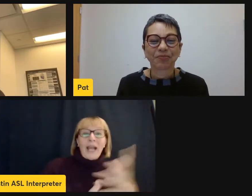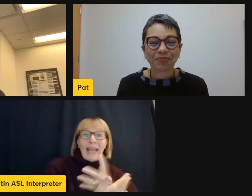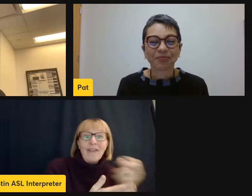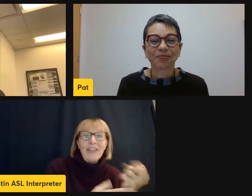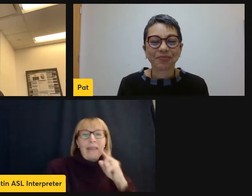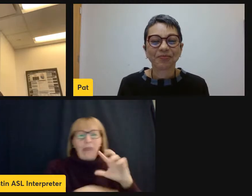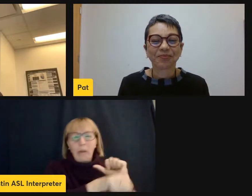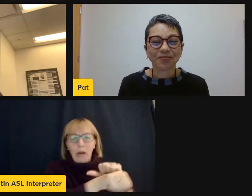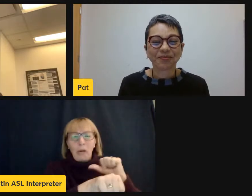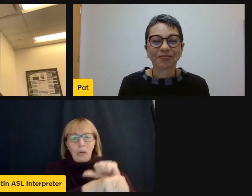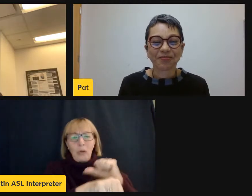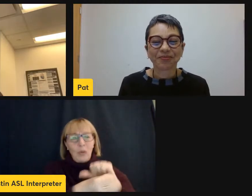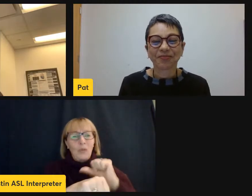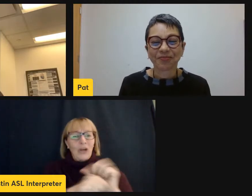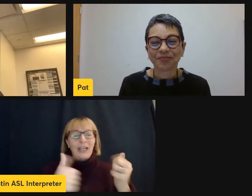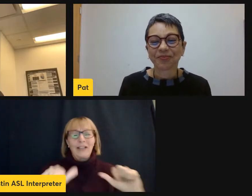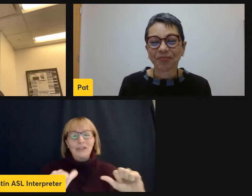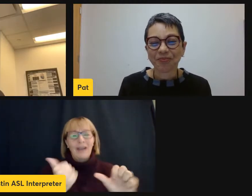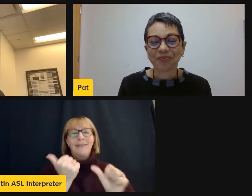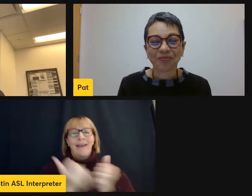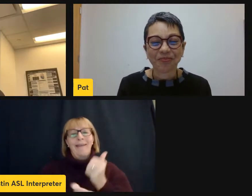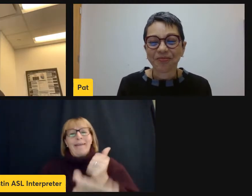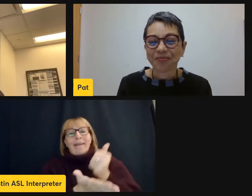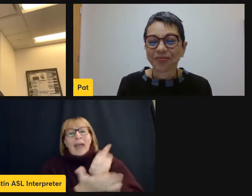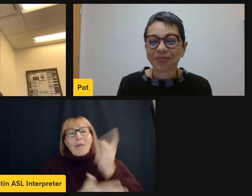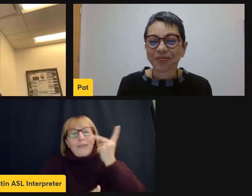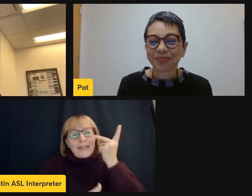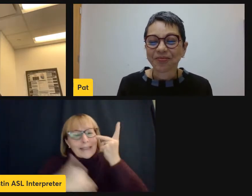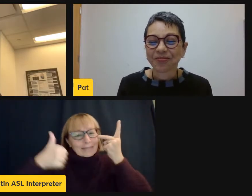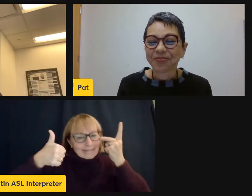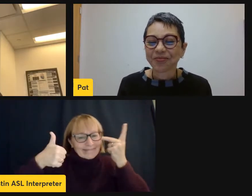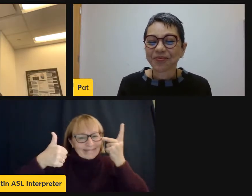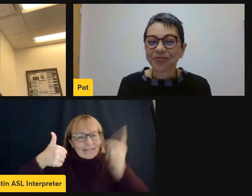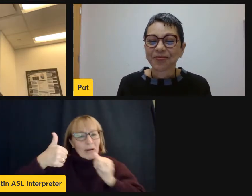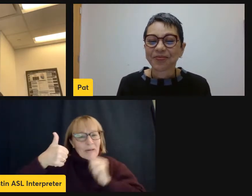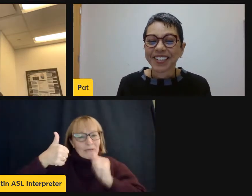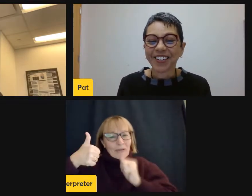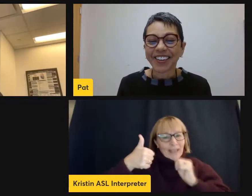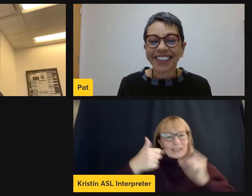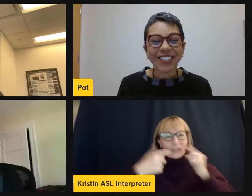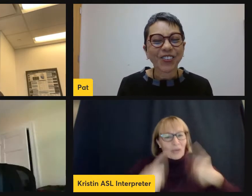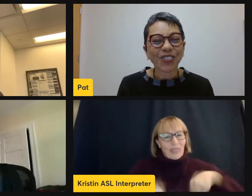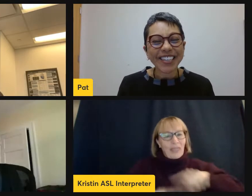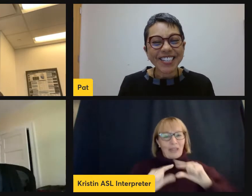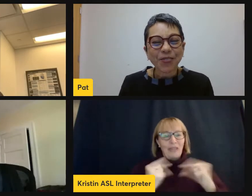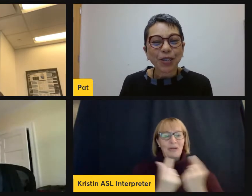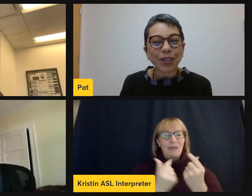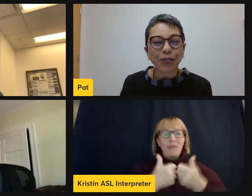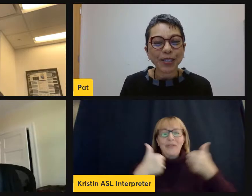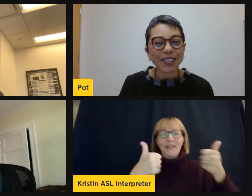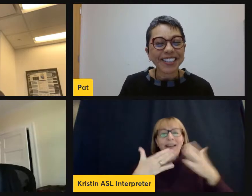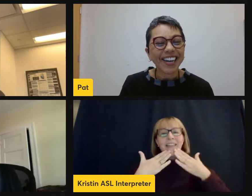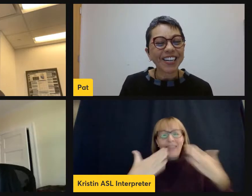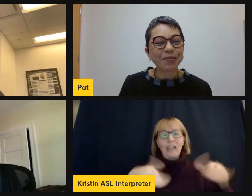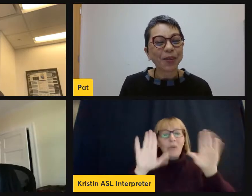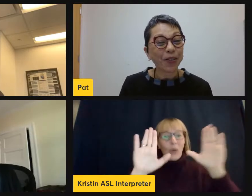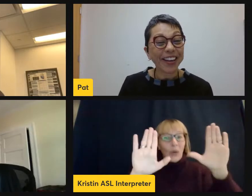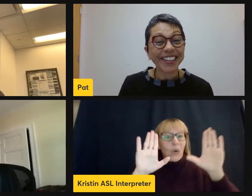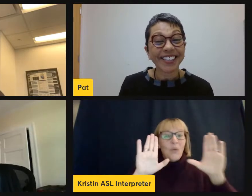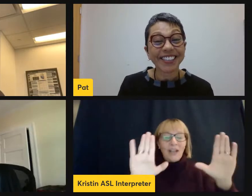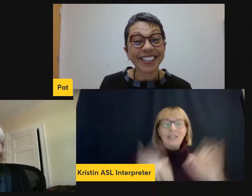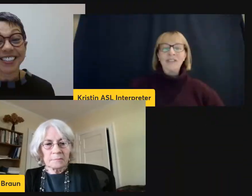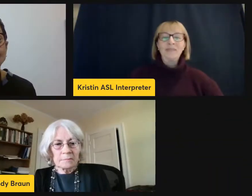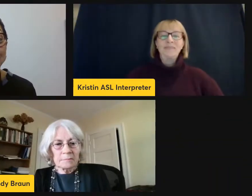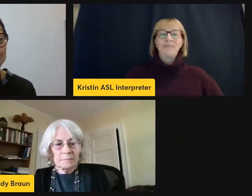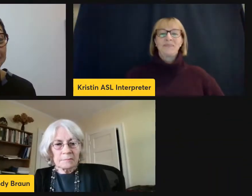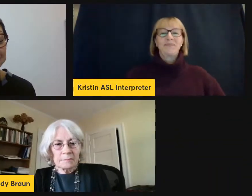they're working loud and clear now. So thanks again, Kristen, for being patient with us. Okay, great. Wonderful.